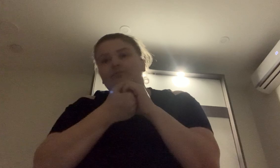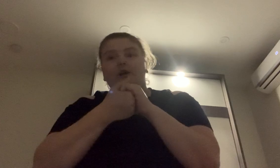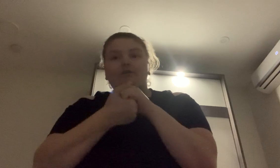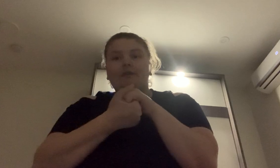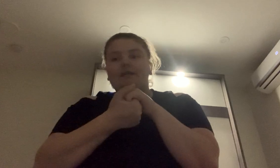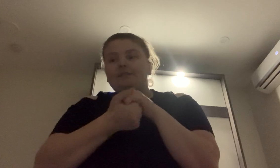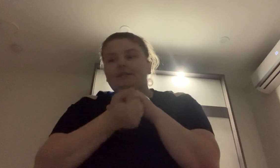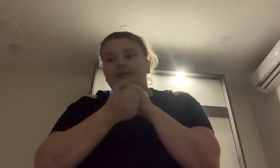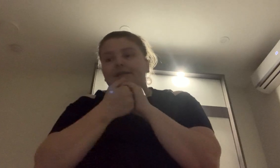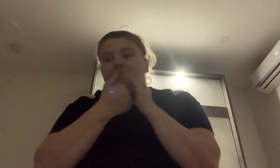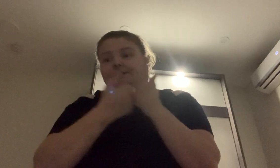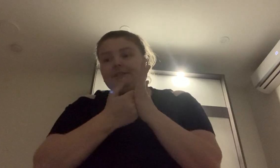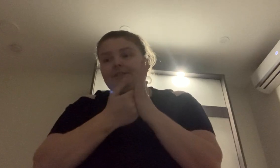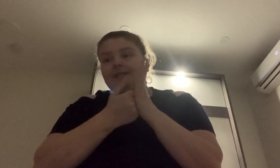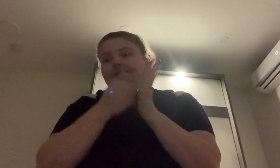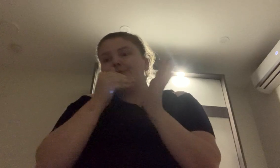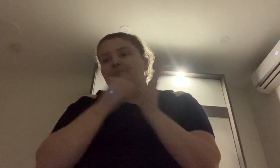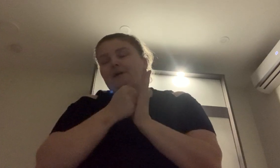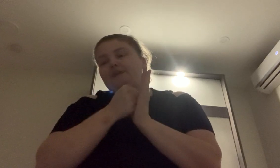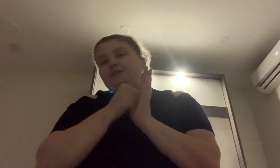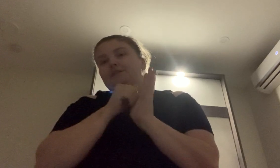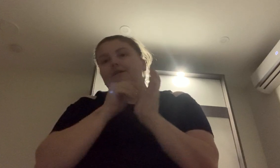Not really a success, but